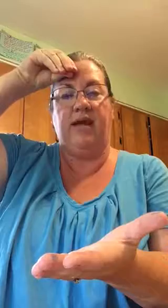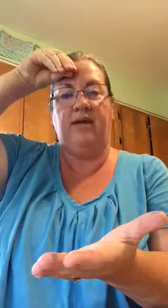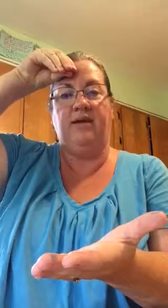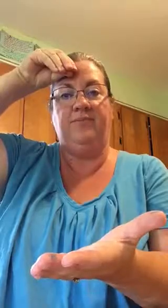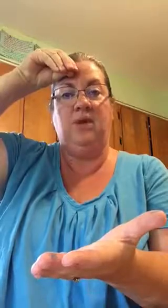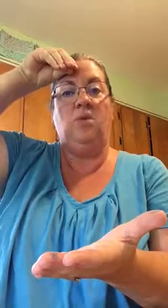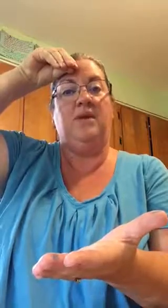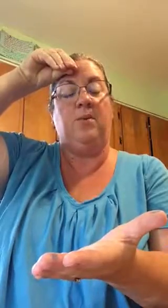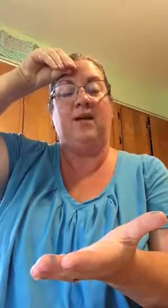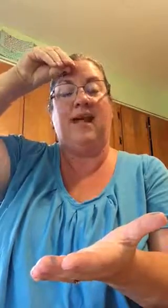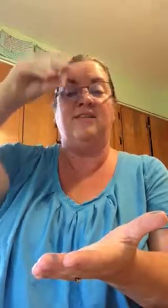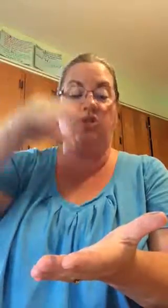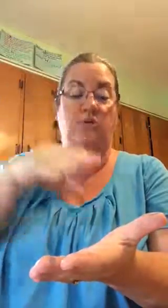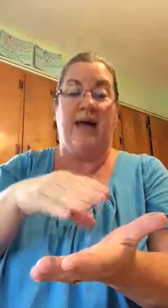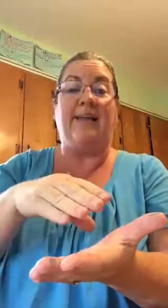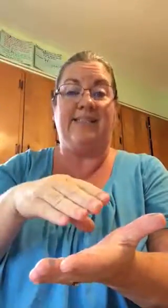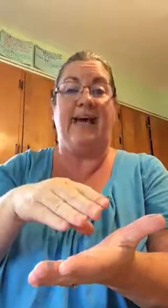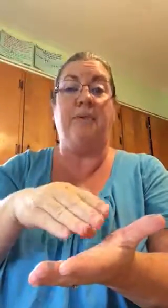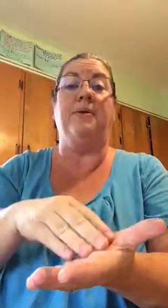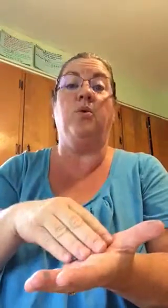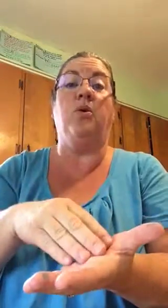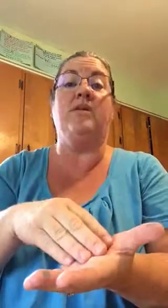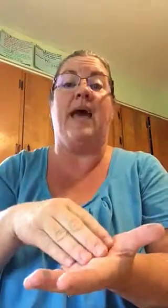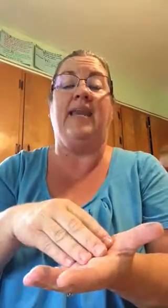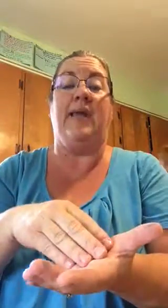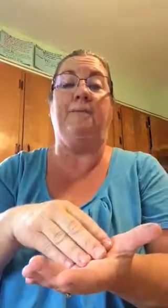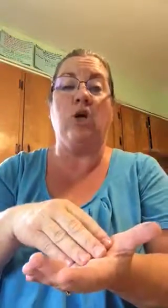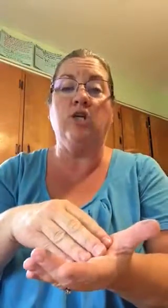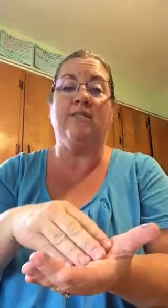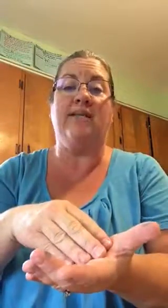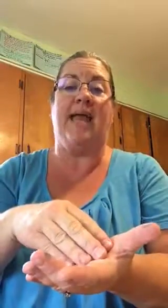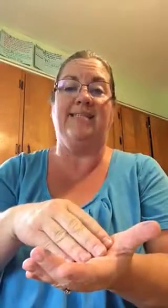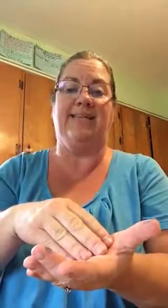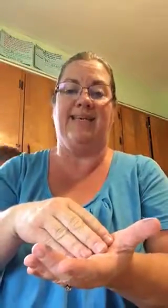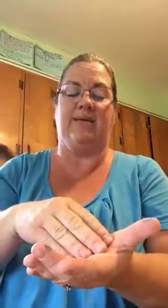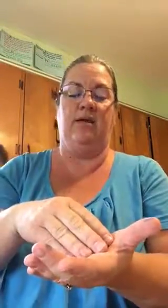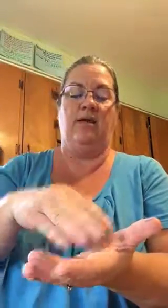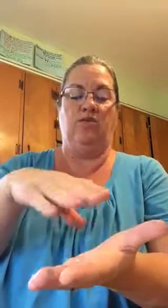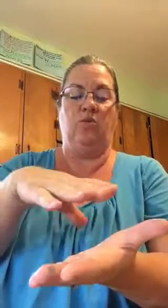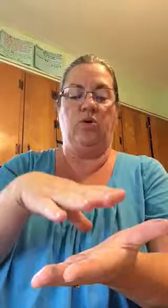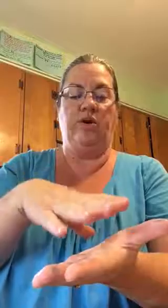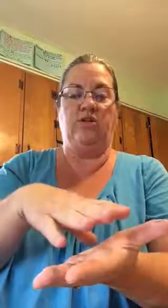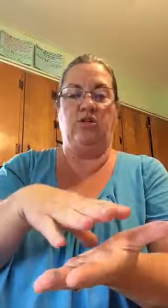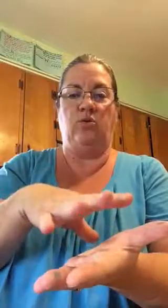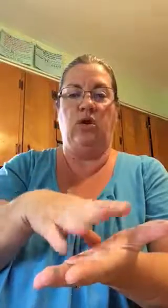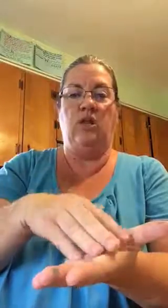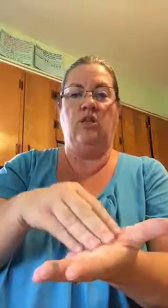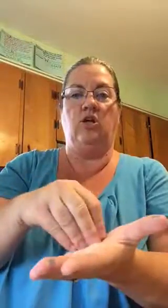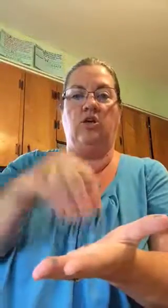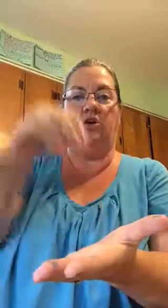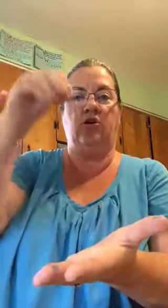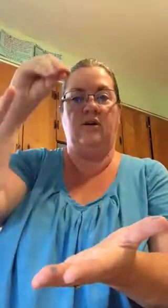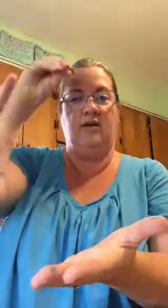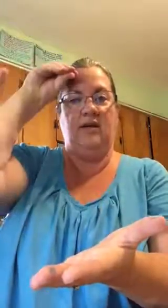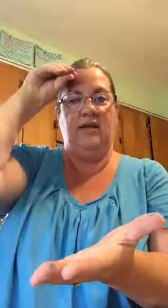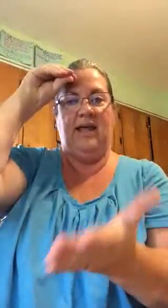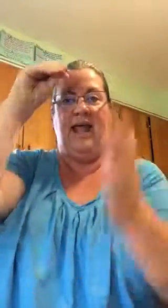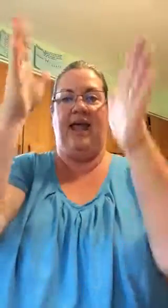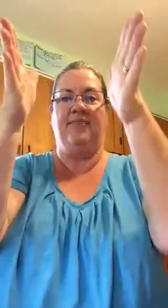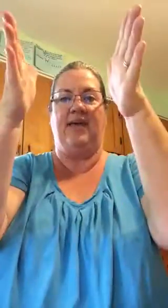brain? Well, now we're going to do that sign, but we're going to add a person ending. So we're going to do learn and then